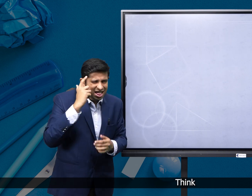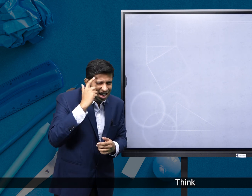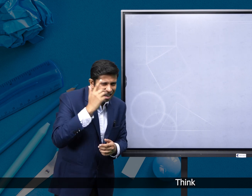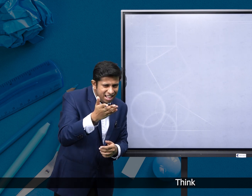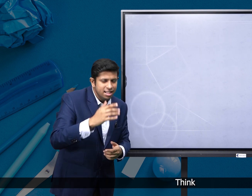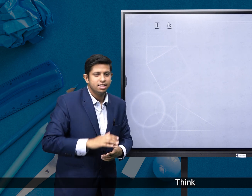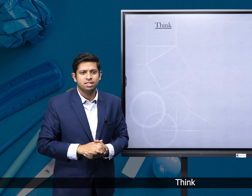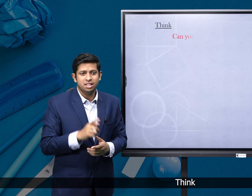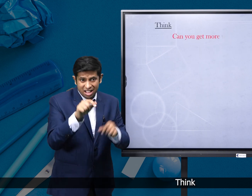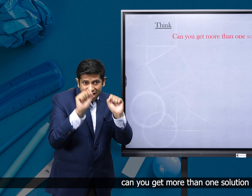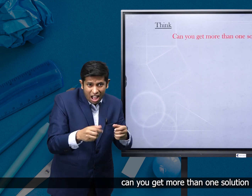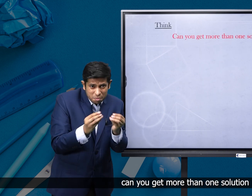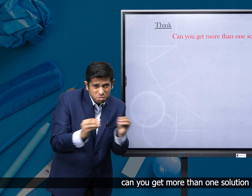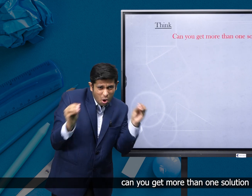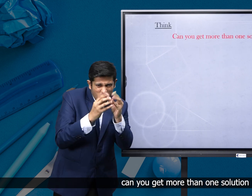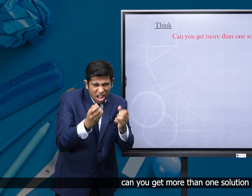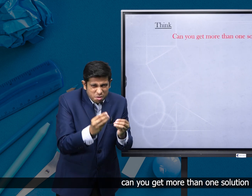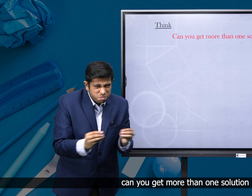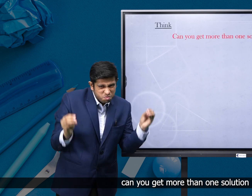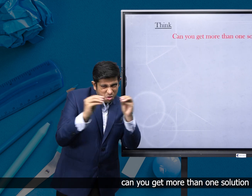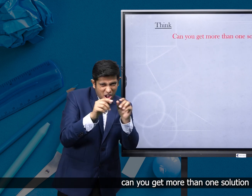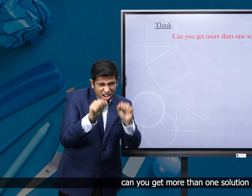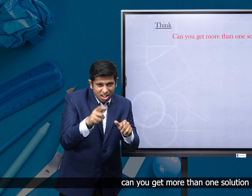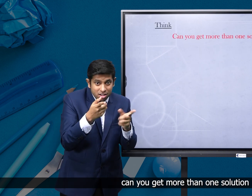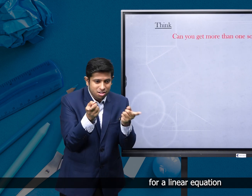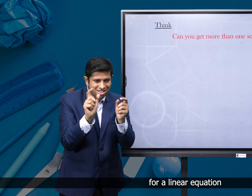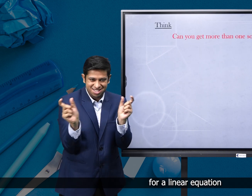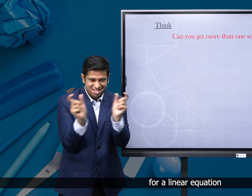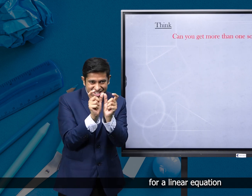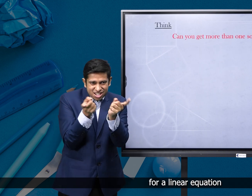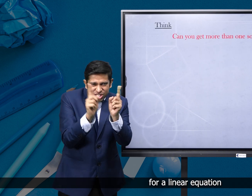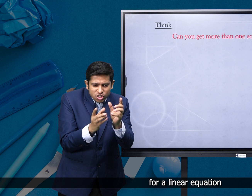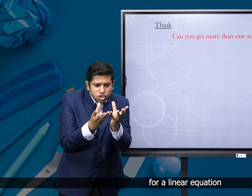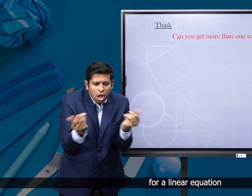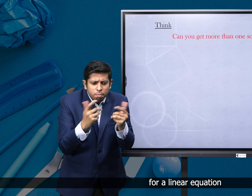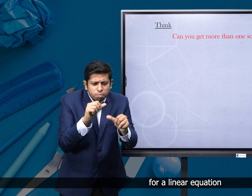Think. Can you get more than one solution for a linear equation?